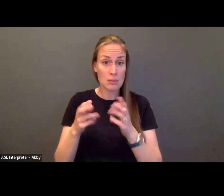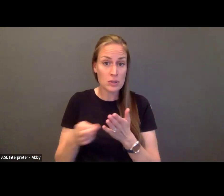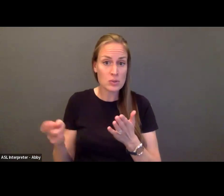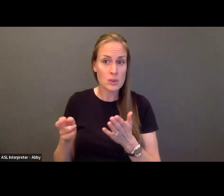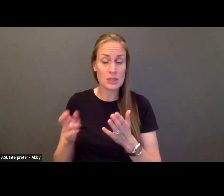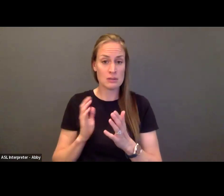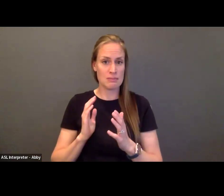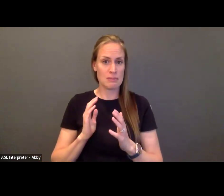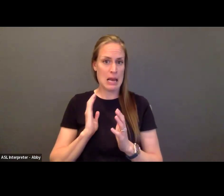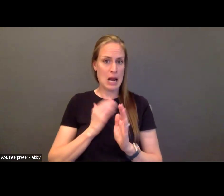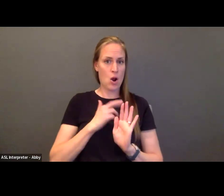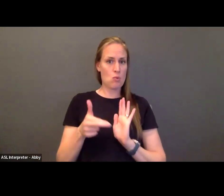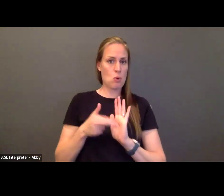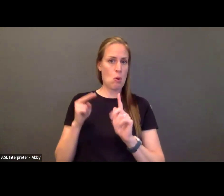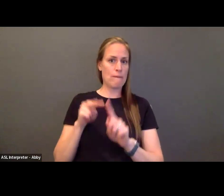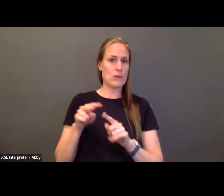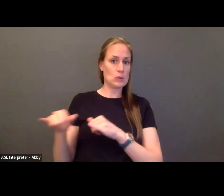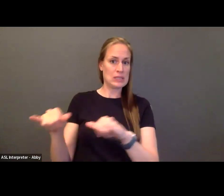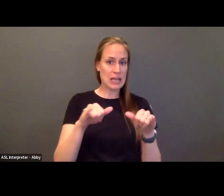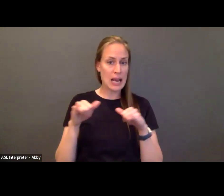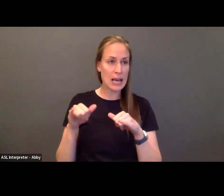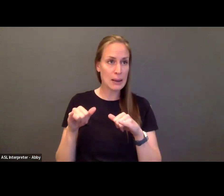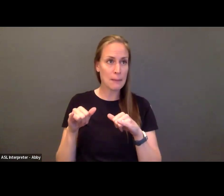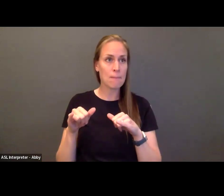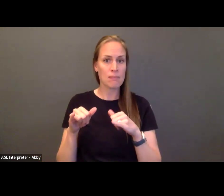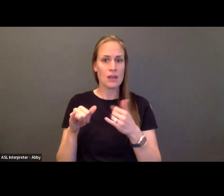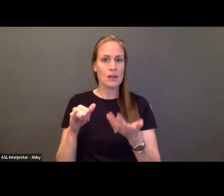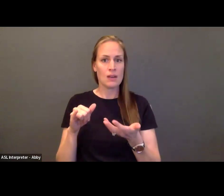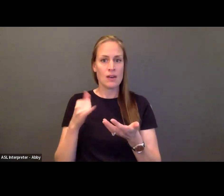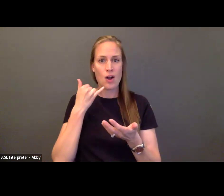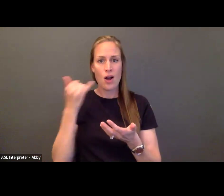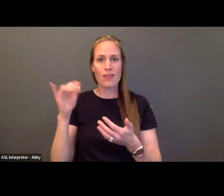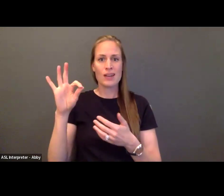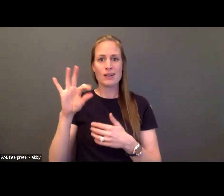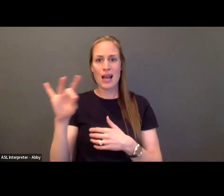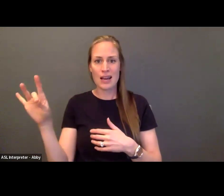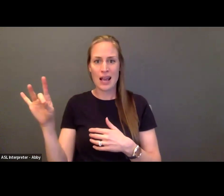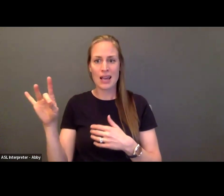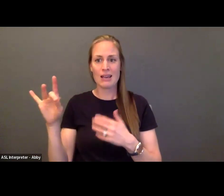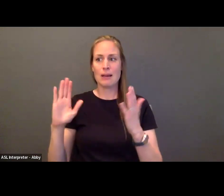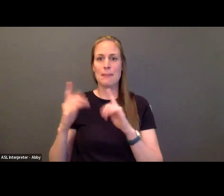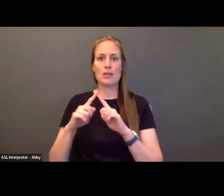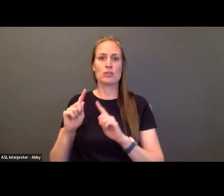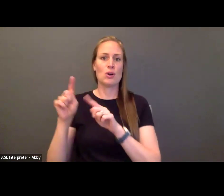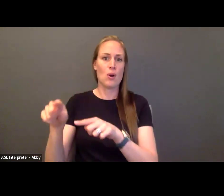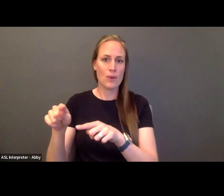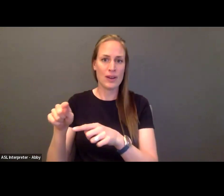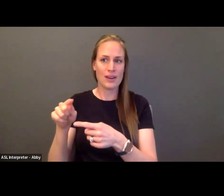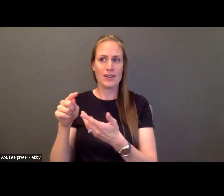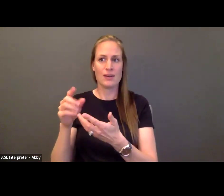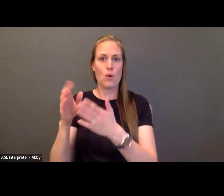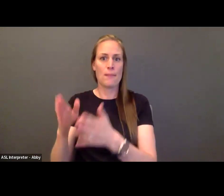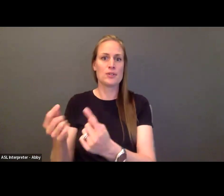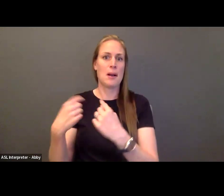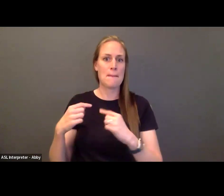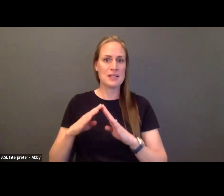call 988 versus go to a 23-hour CRC versus get an MRSS team to respond to your home? And I don't know that we have delved